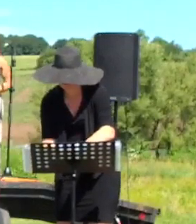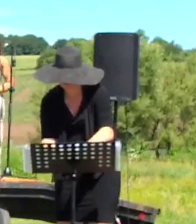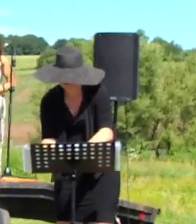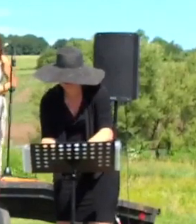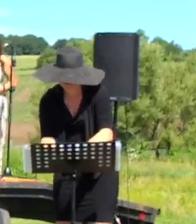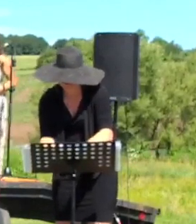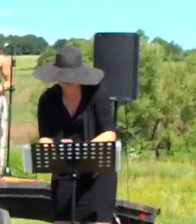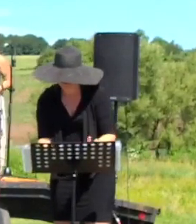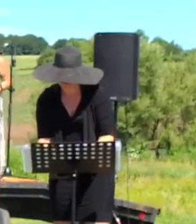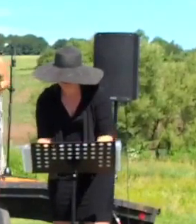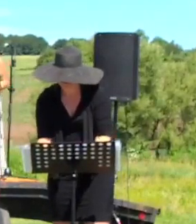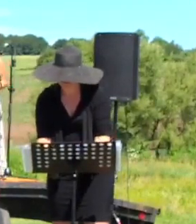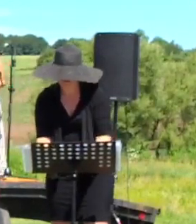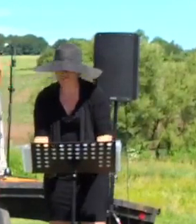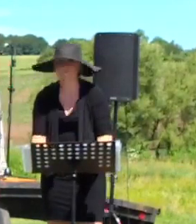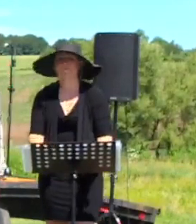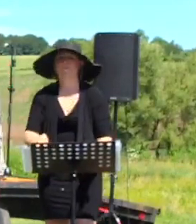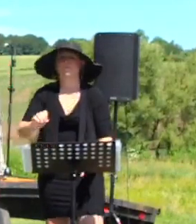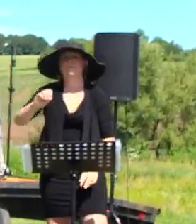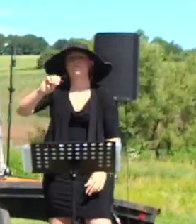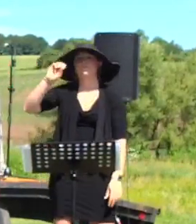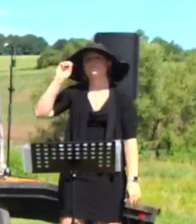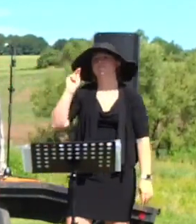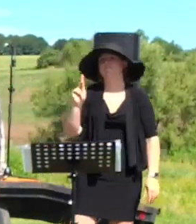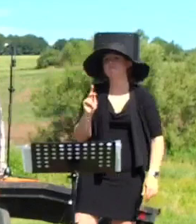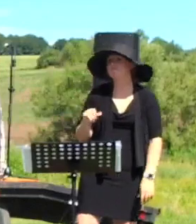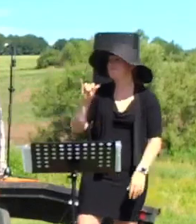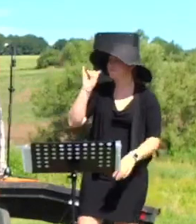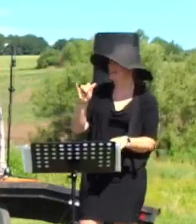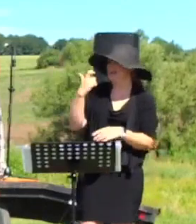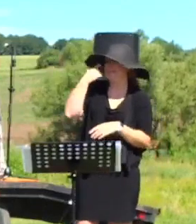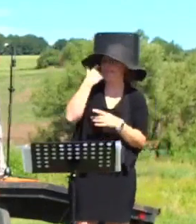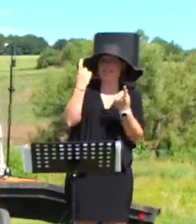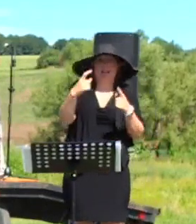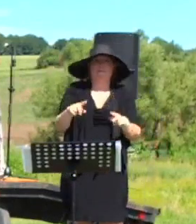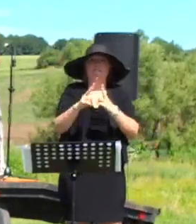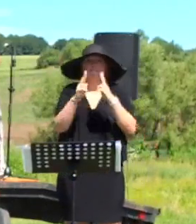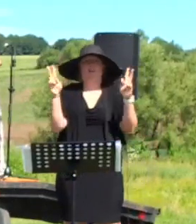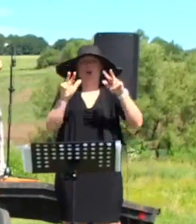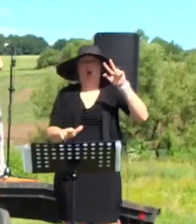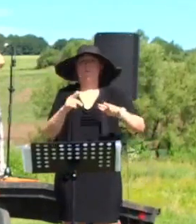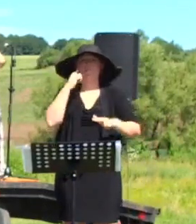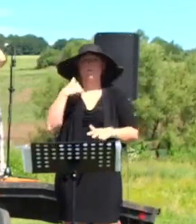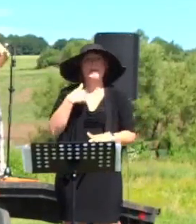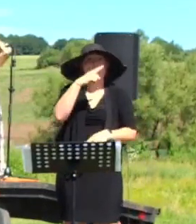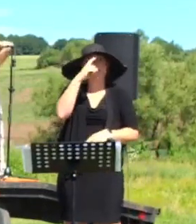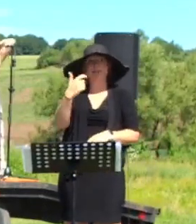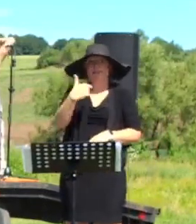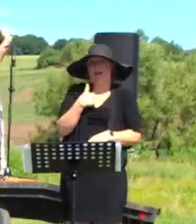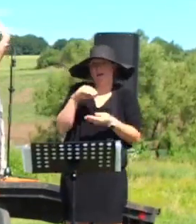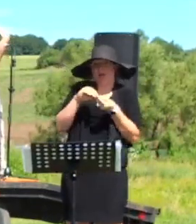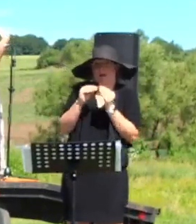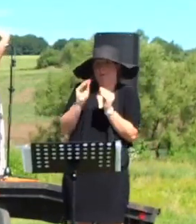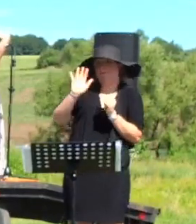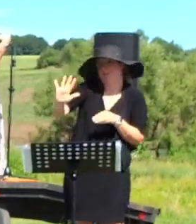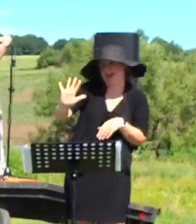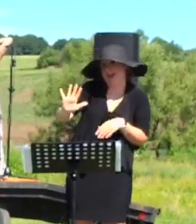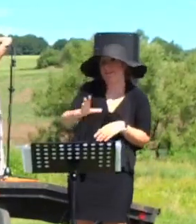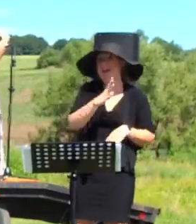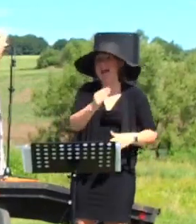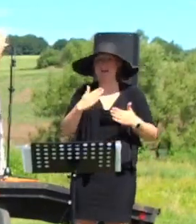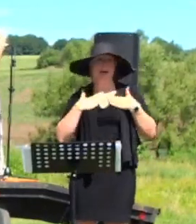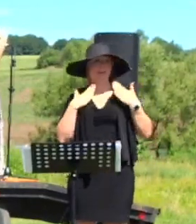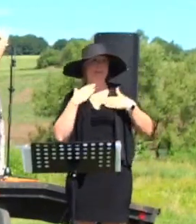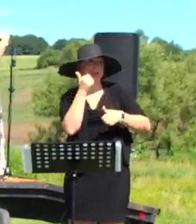know, being a five, that was really awkward for me. So I'm happy that everybody in the church got to see it. Everybody